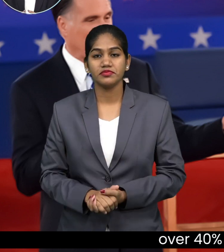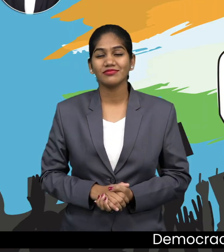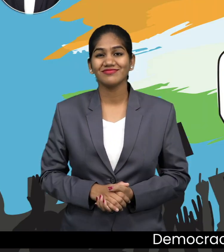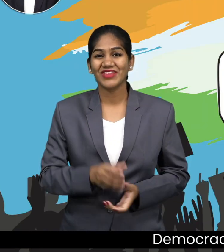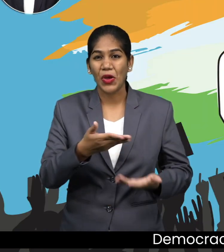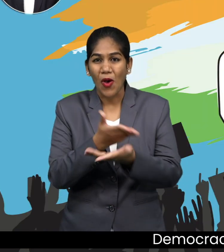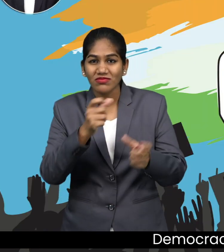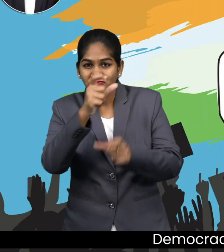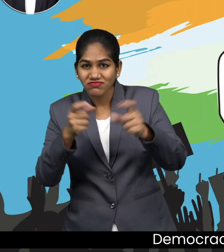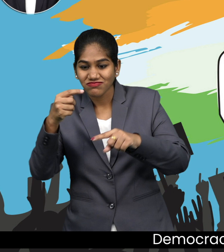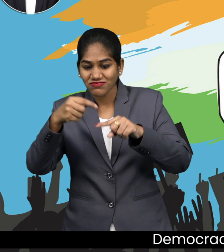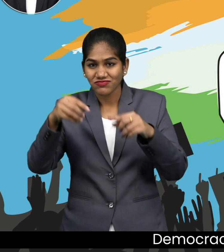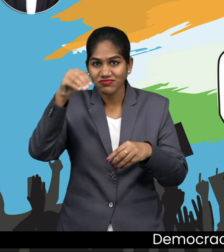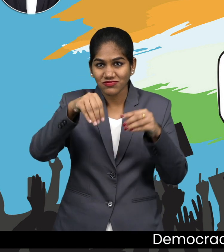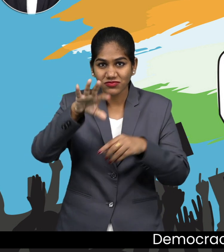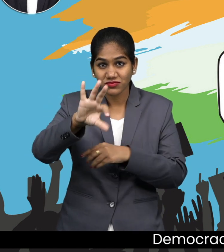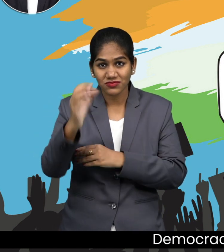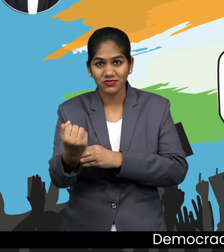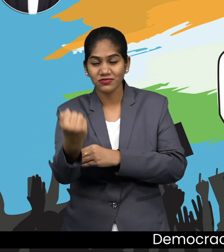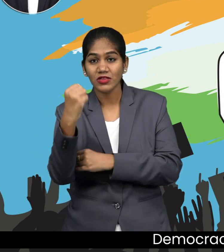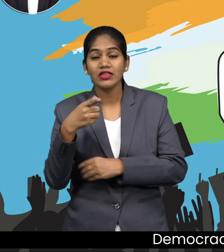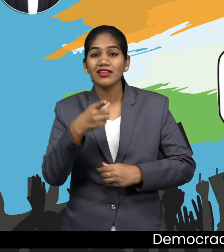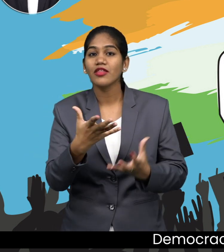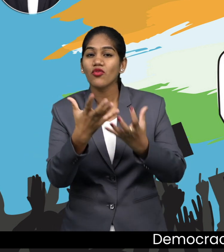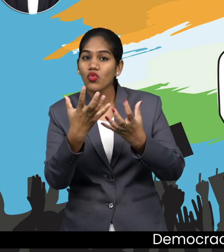democracy requires civil liberties.